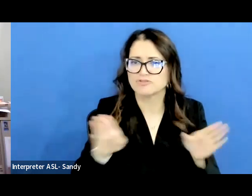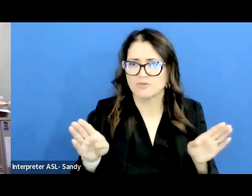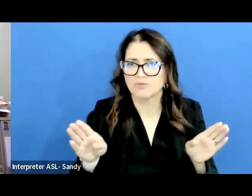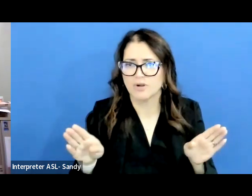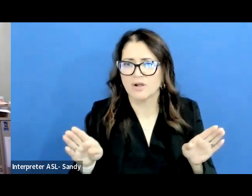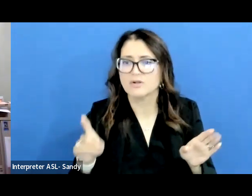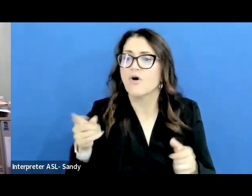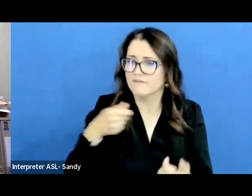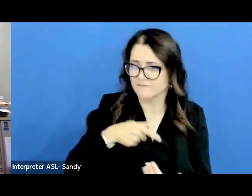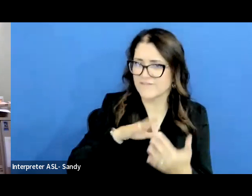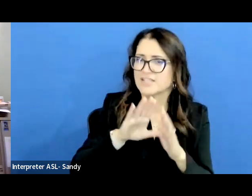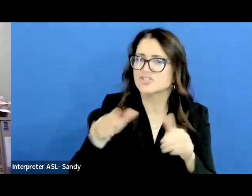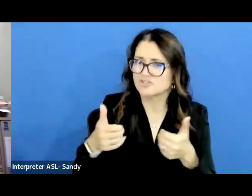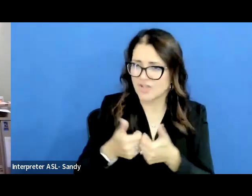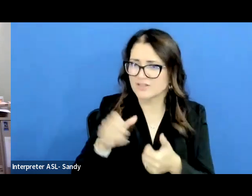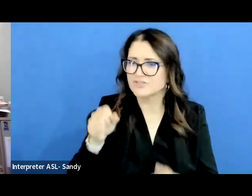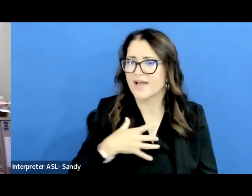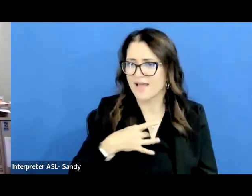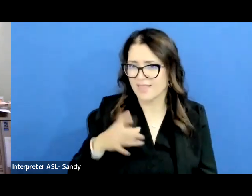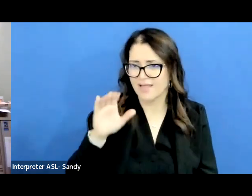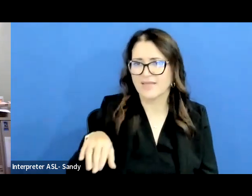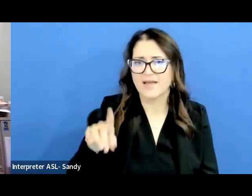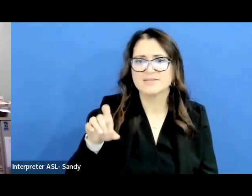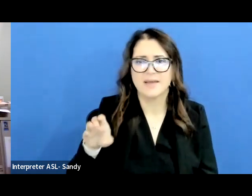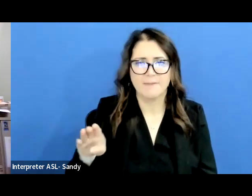Facing challenges. I like that, Deb. Yeah.